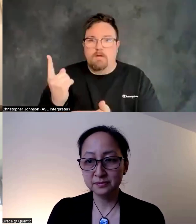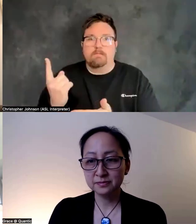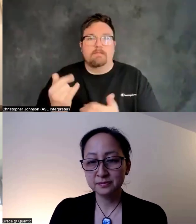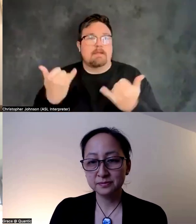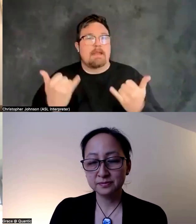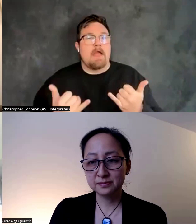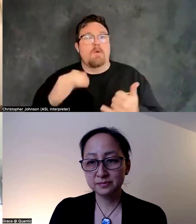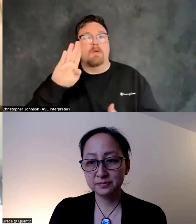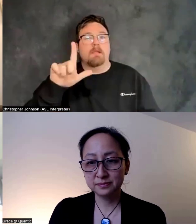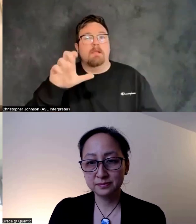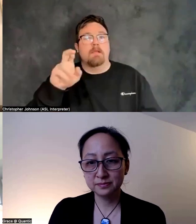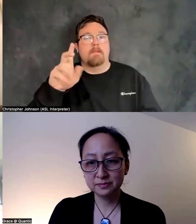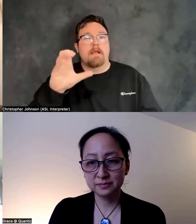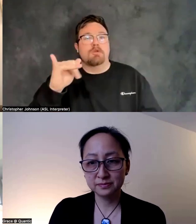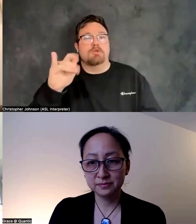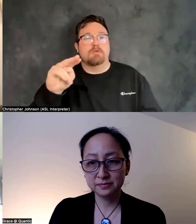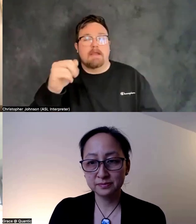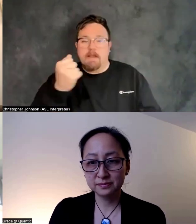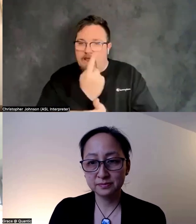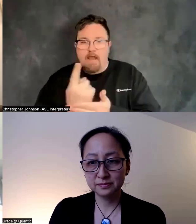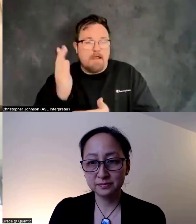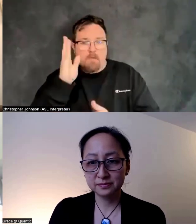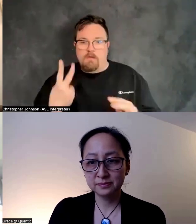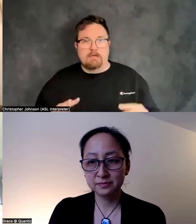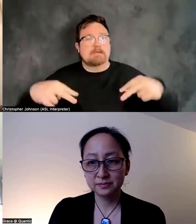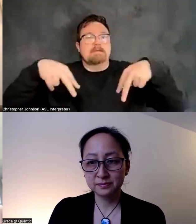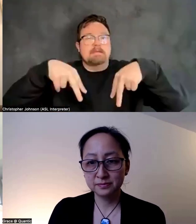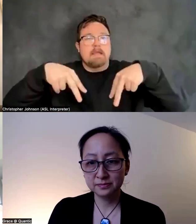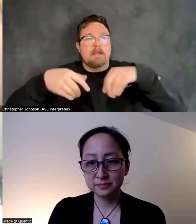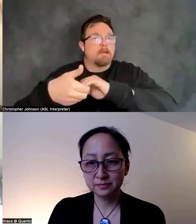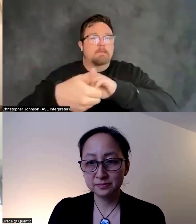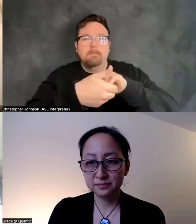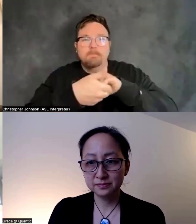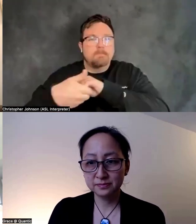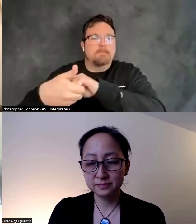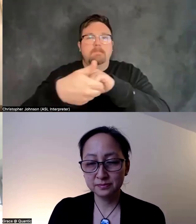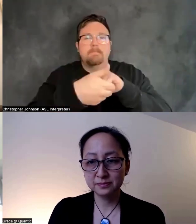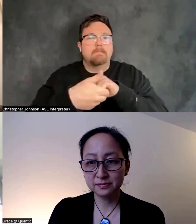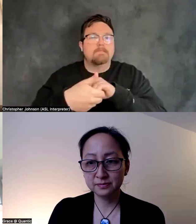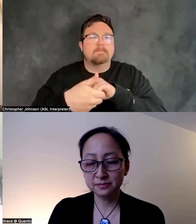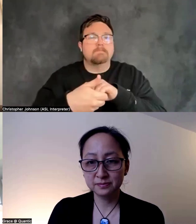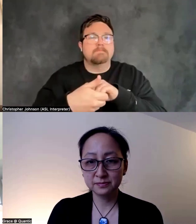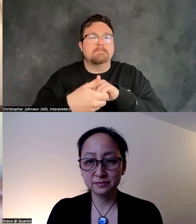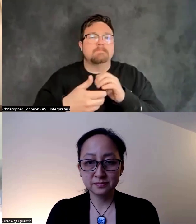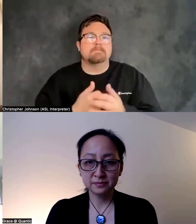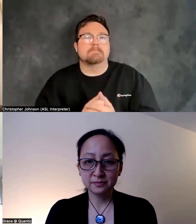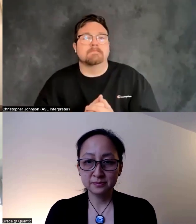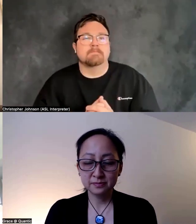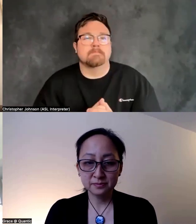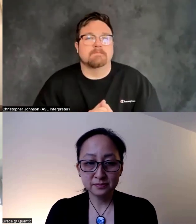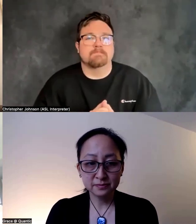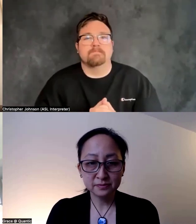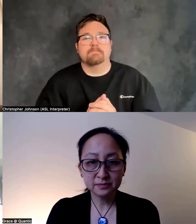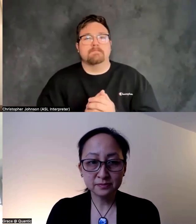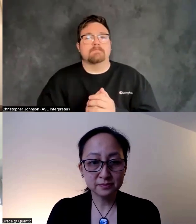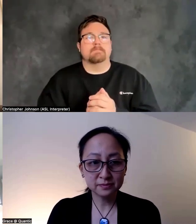blockchain, everybody just stands up and corroborates what the original person said. So let's say if there are 20 people, those 20 people will stand up, show their chairs,